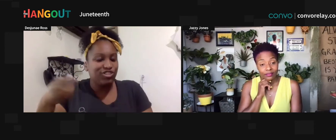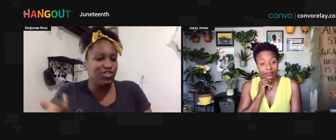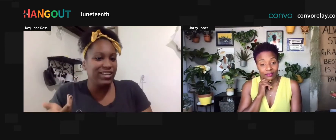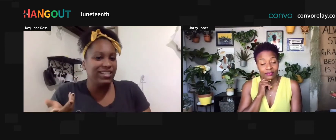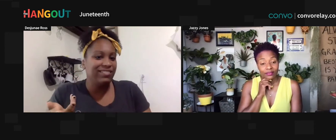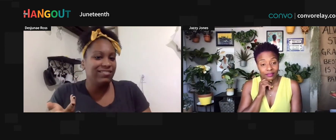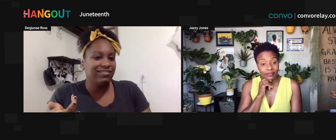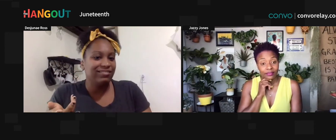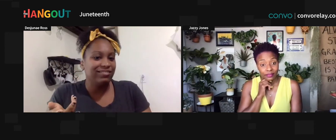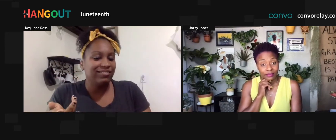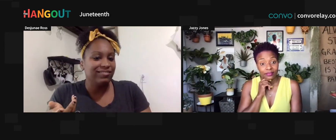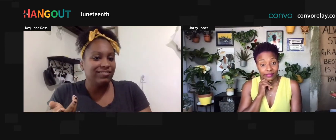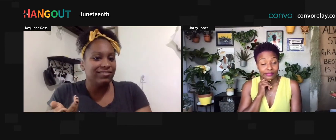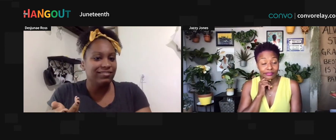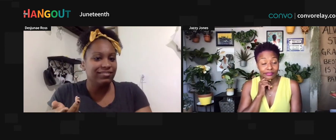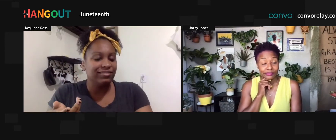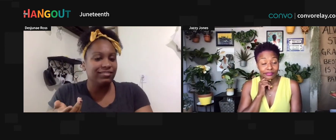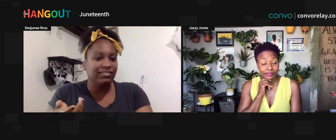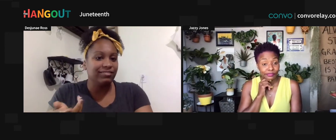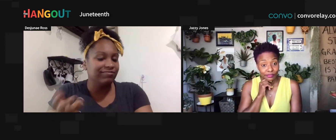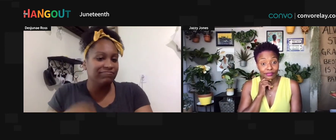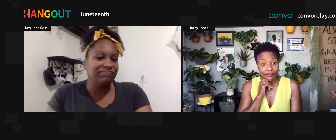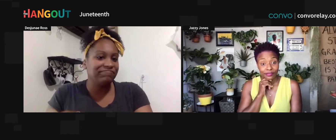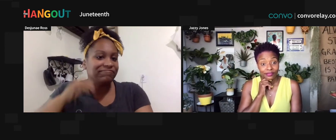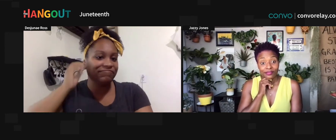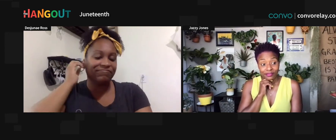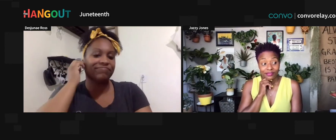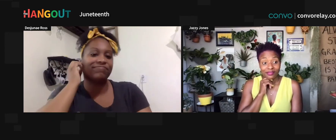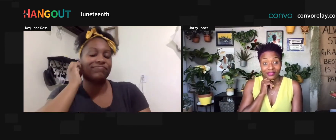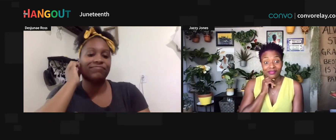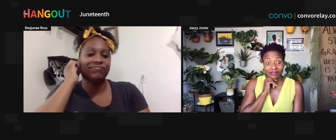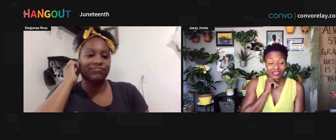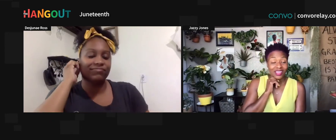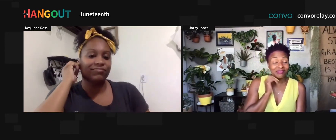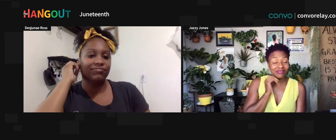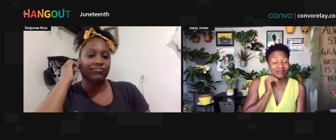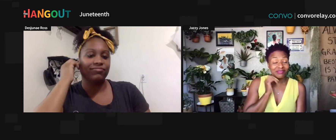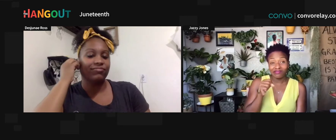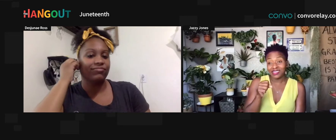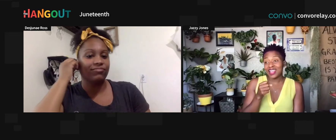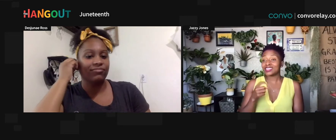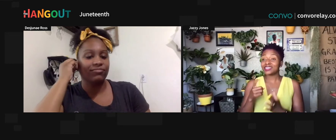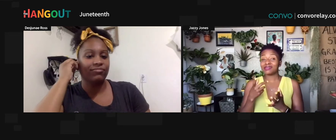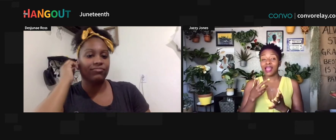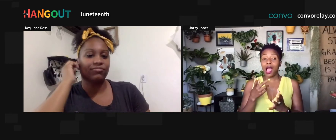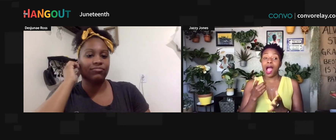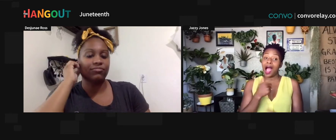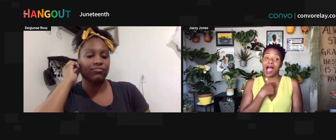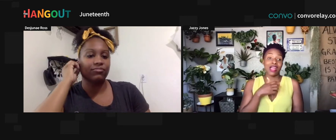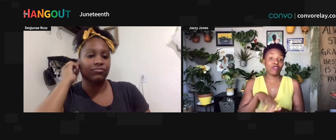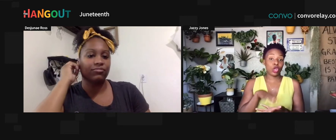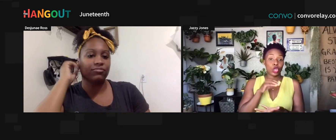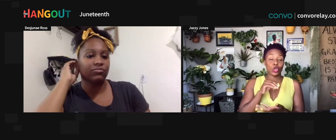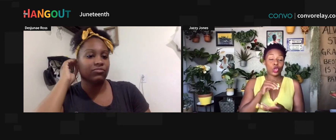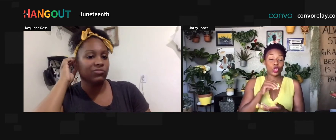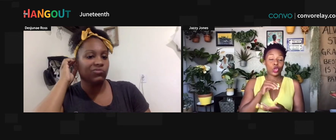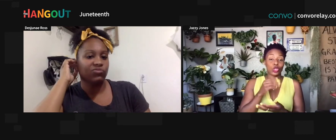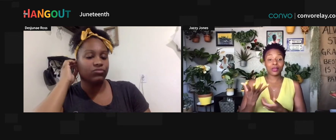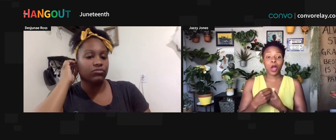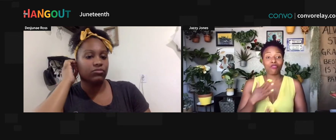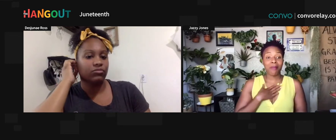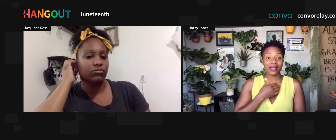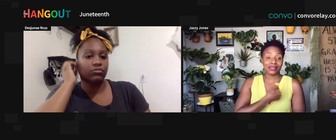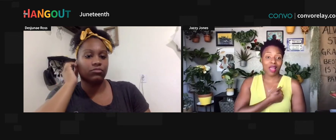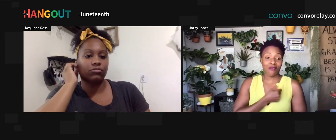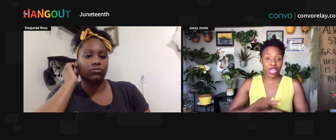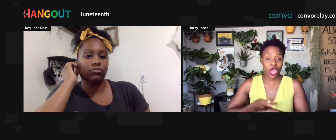they don't understand how people have been brainwashed to understand one side of history. You're absolutely right.